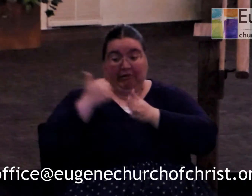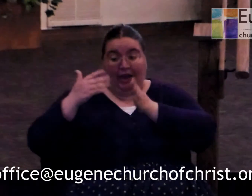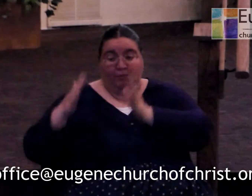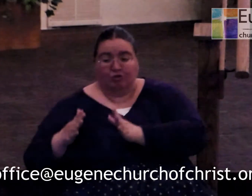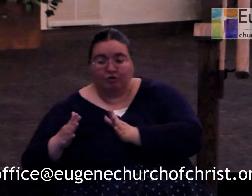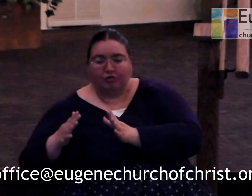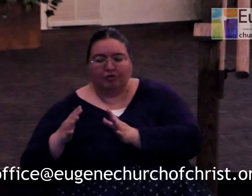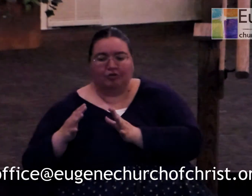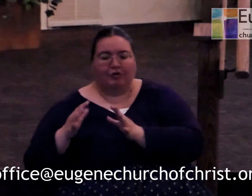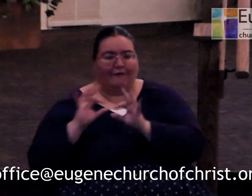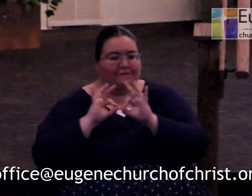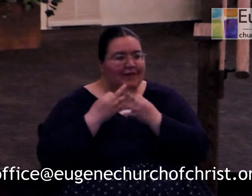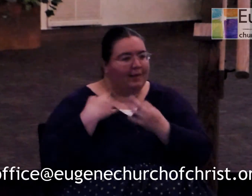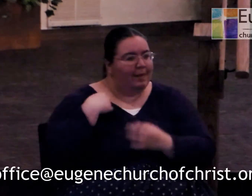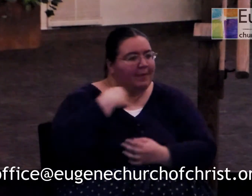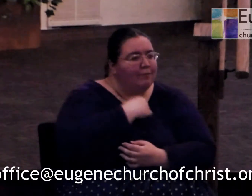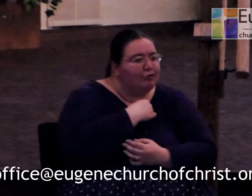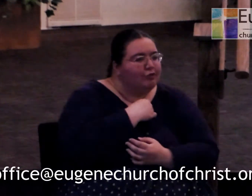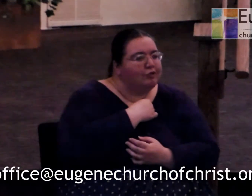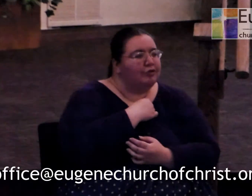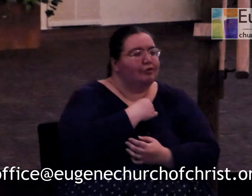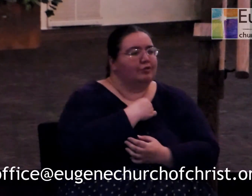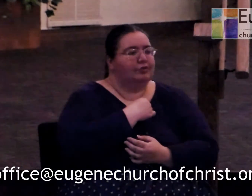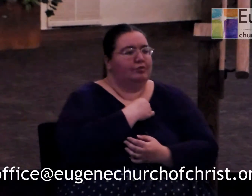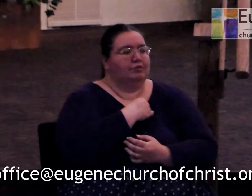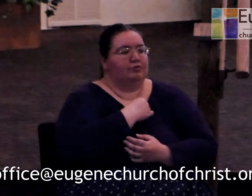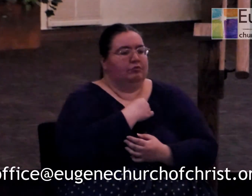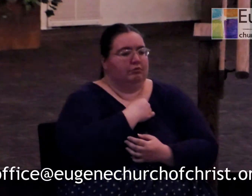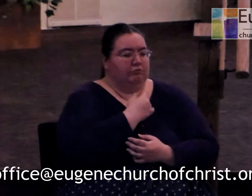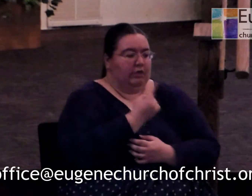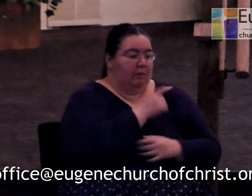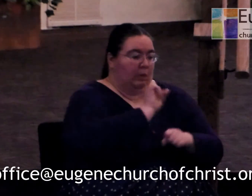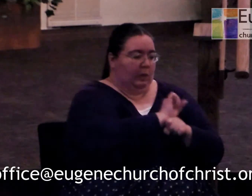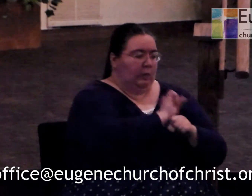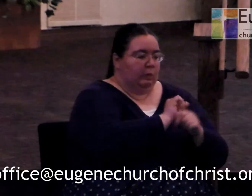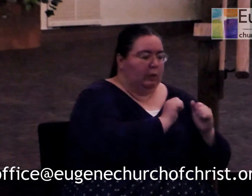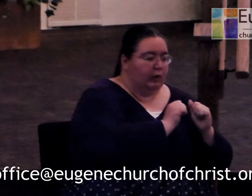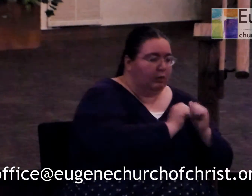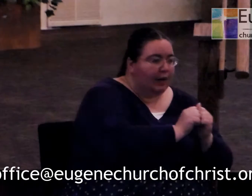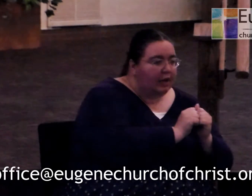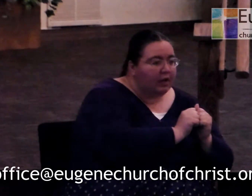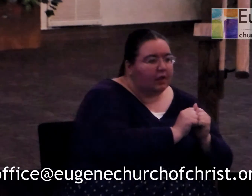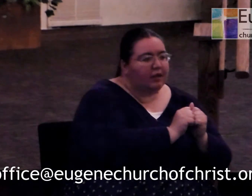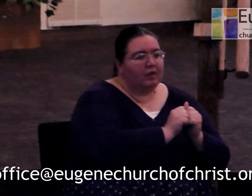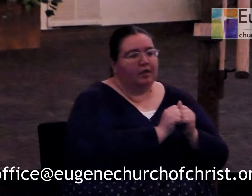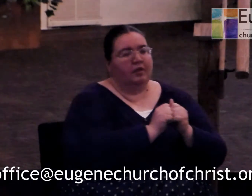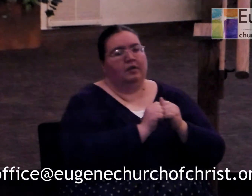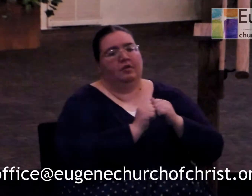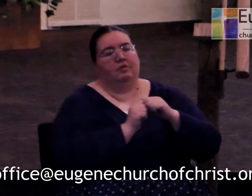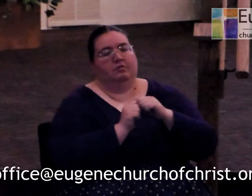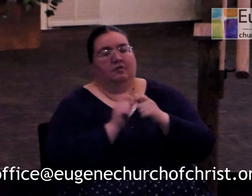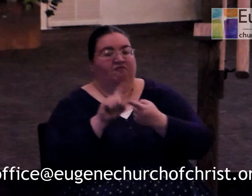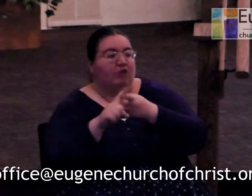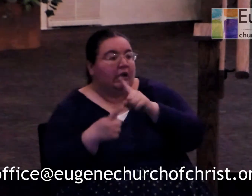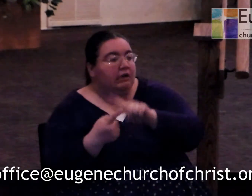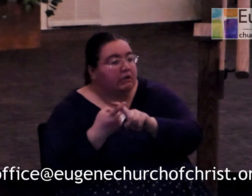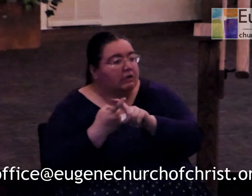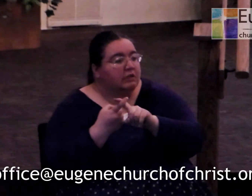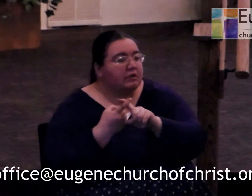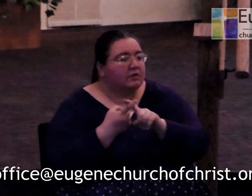you have a coworker, you have a fellow student at school, you have somebody that you have thought to yourself, I should talk to